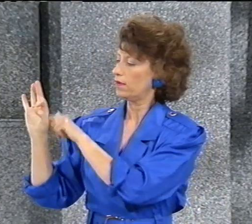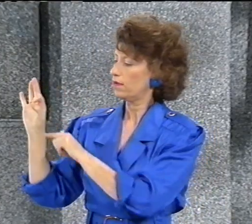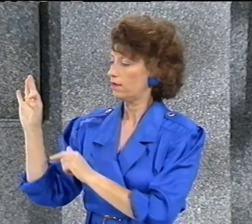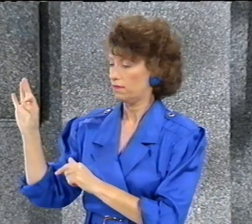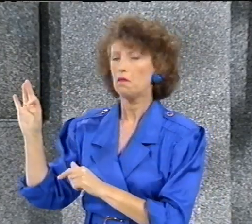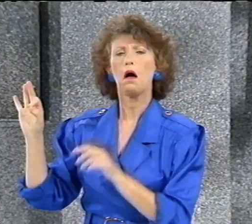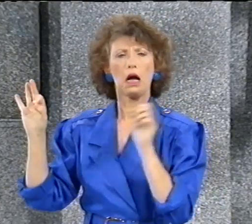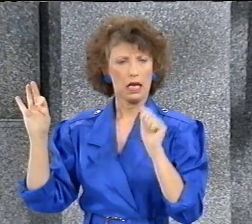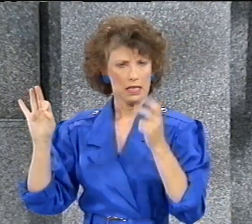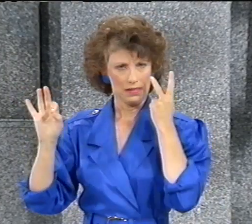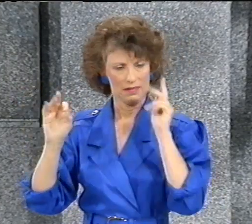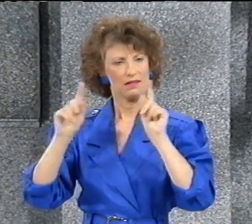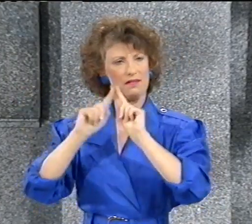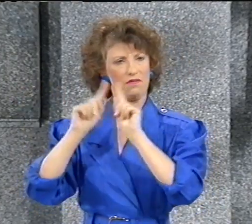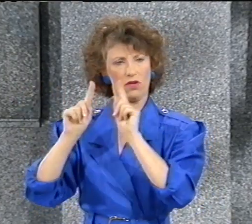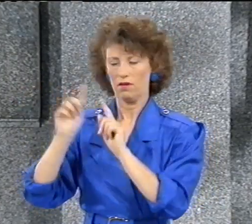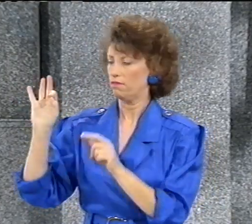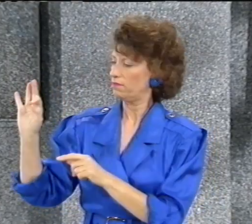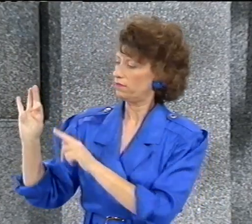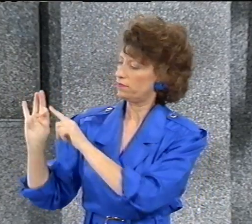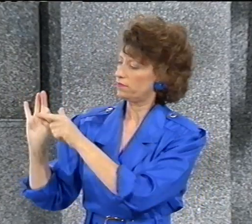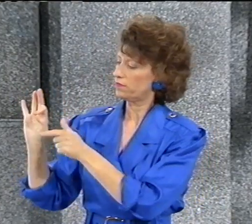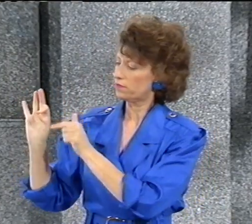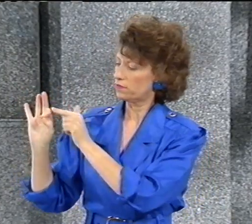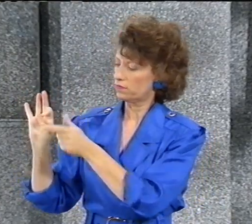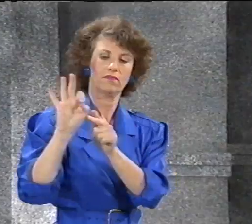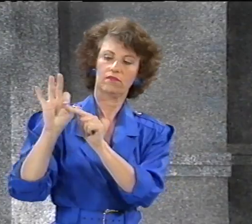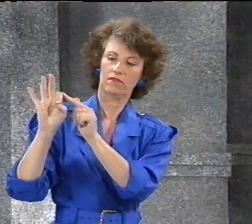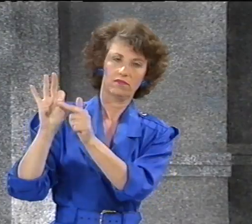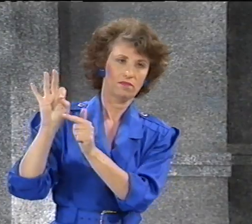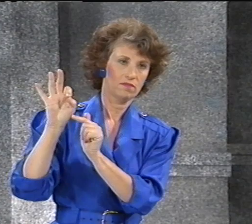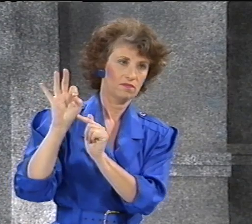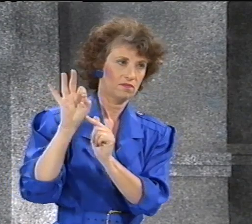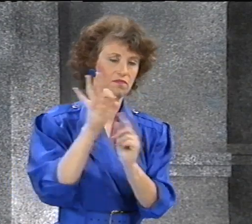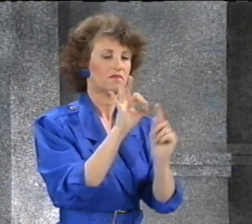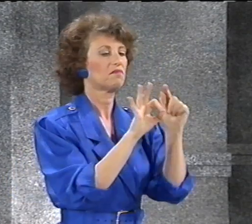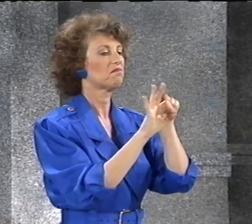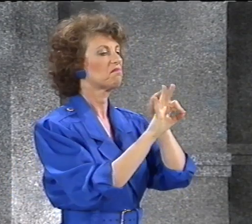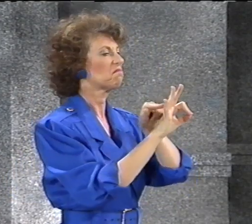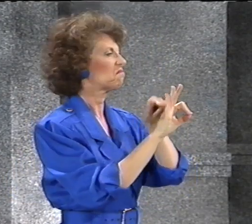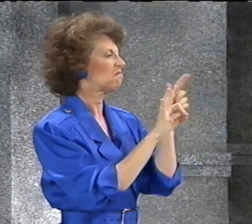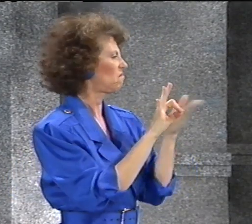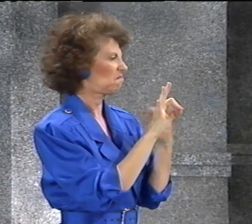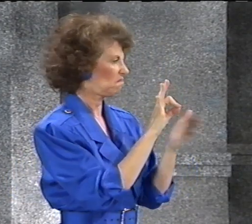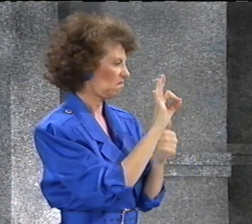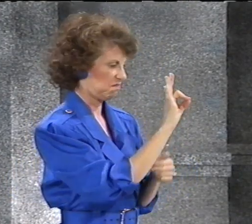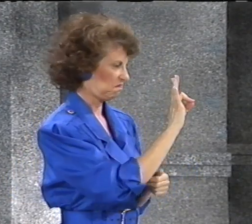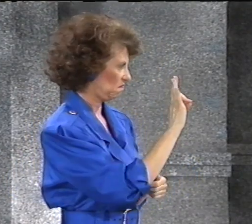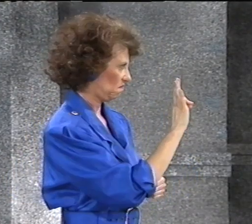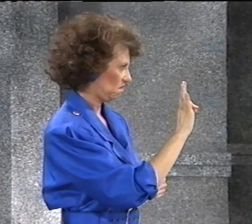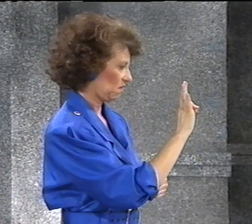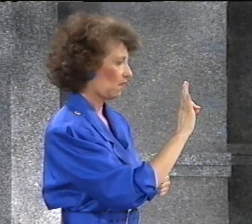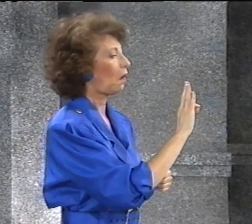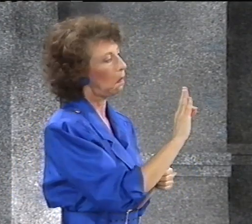you will see variations in the letter F. You'll see it this way with the fingers separated or together.